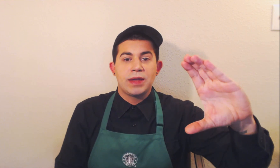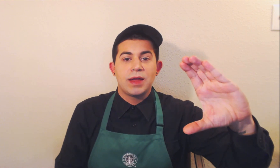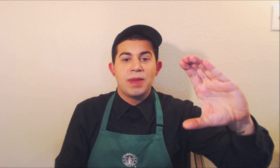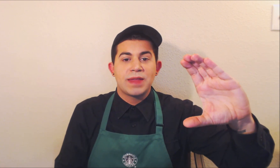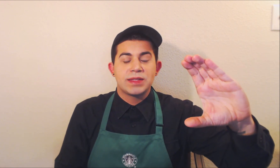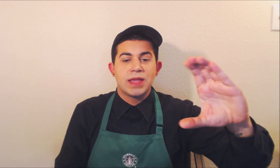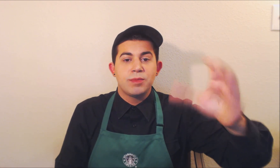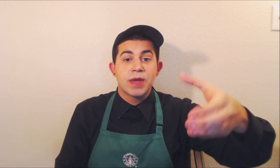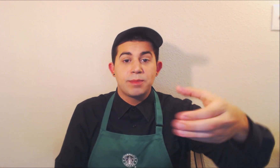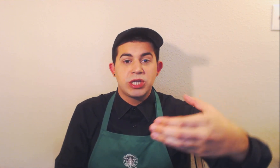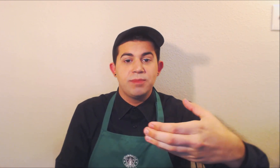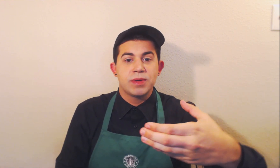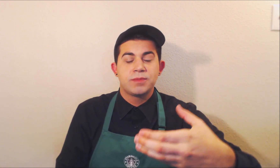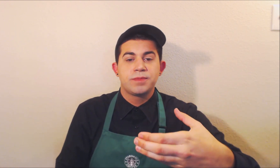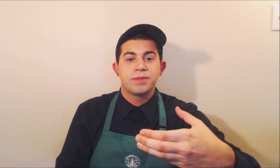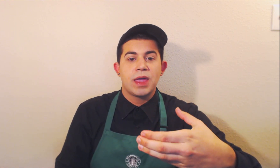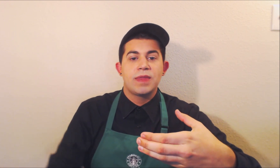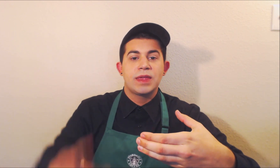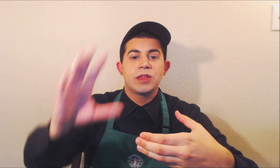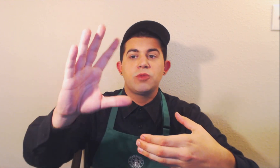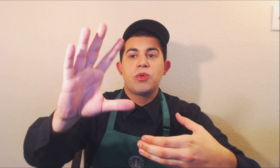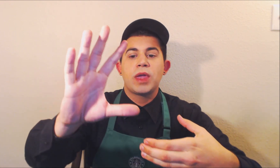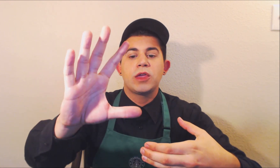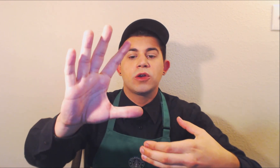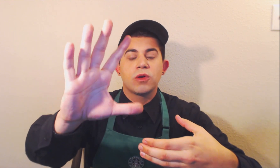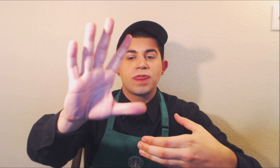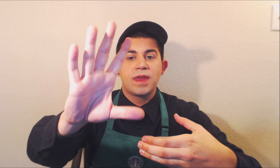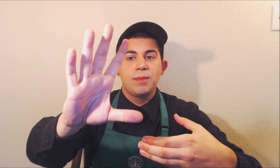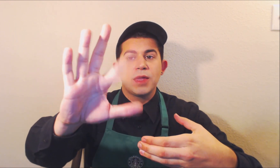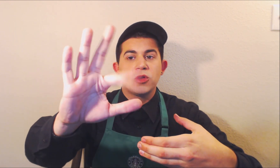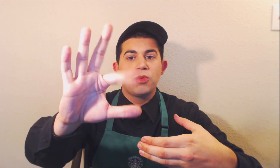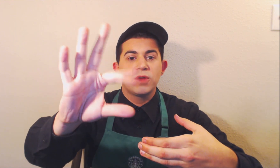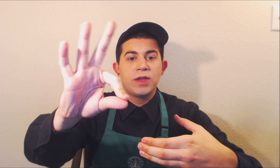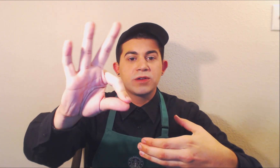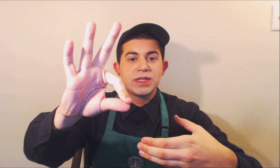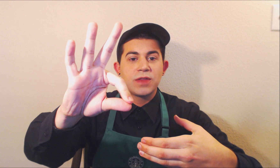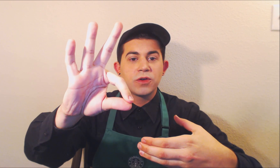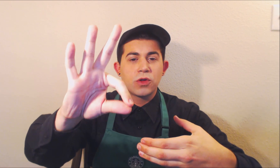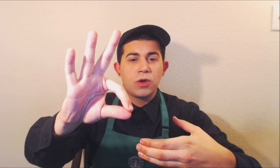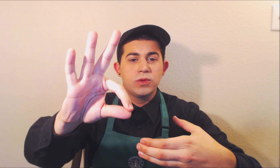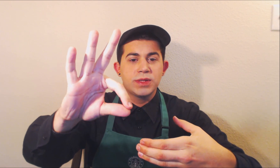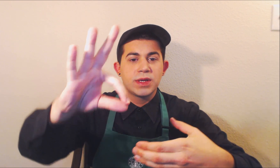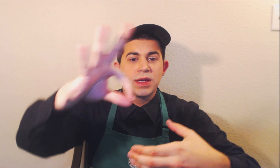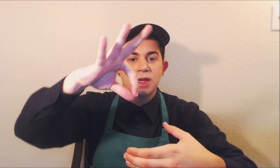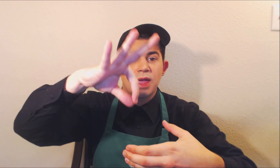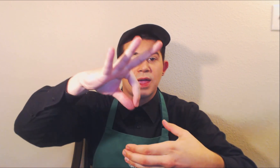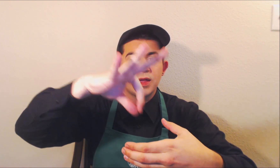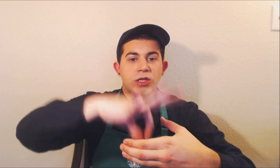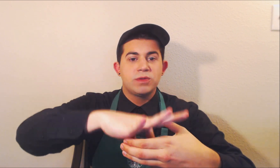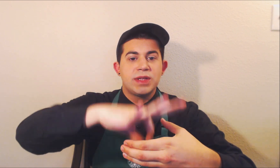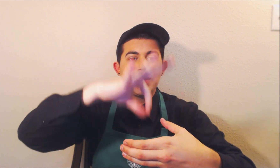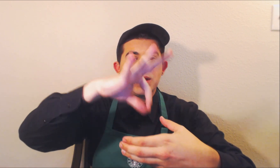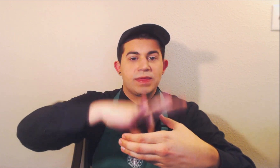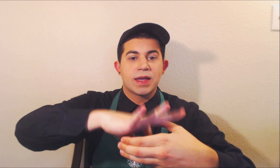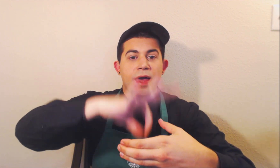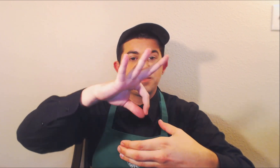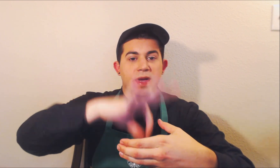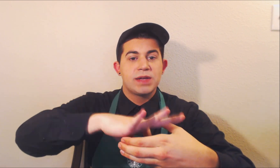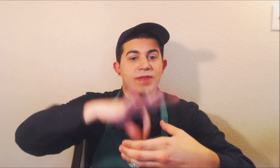hand and make that same cup shape, and then you point your thumb and your pointer finger together closed, and you dip it in the cup, kind of